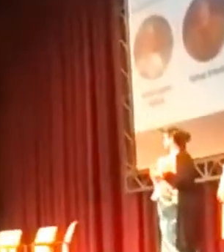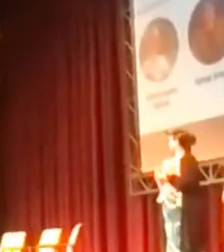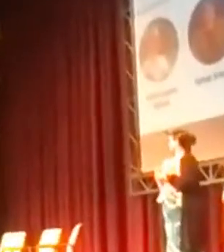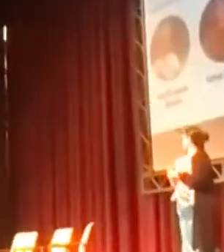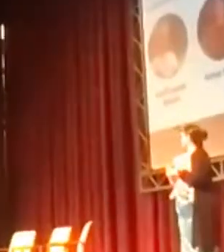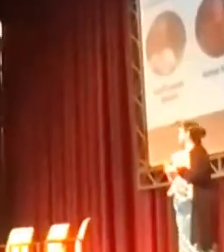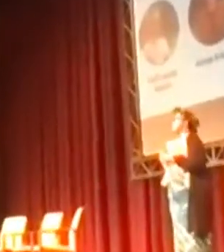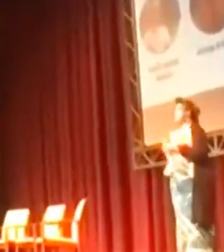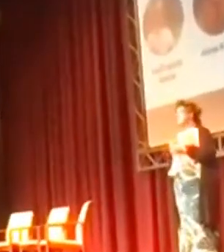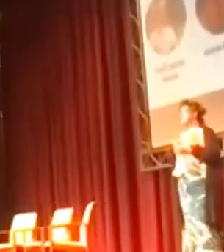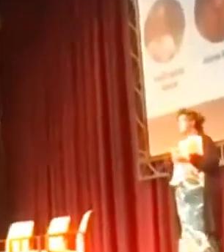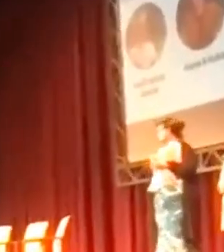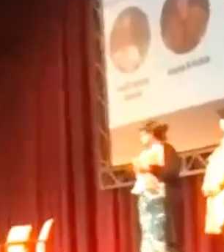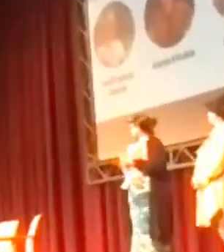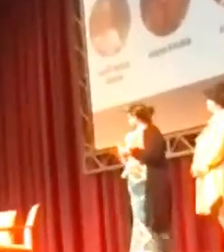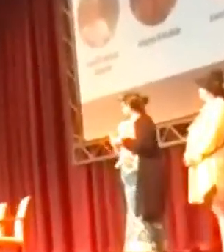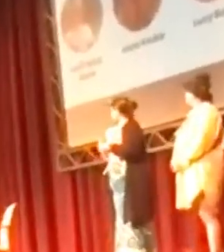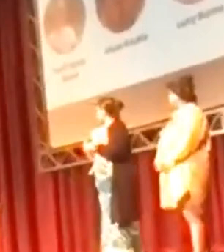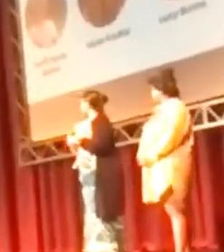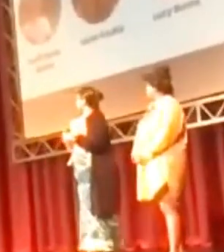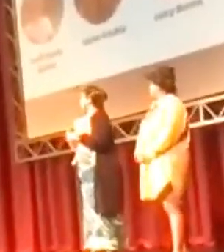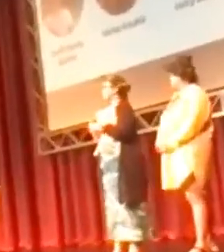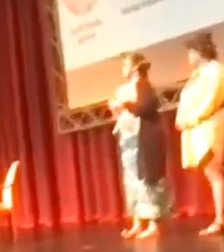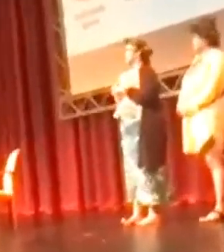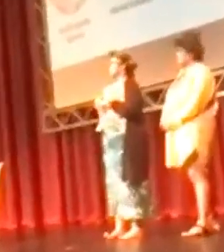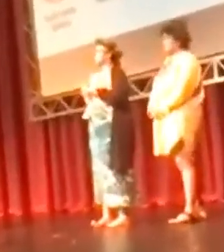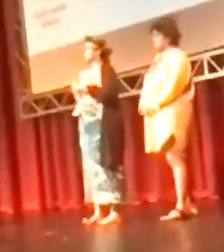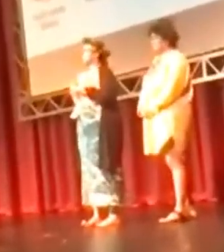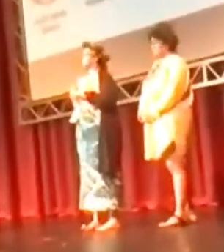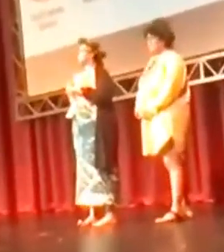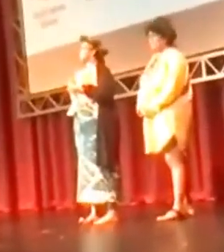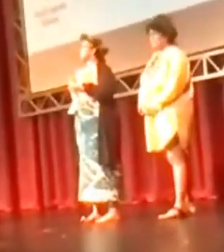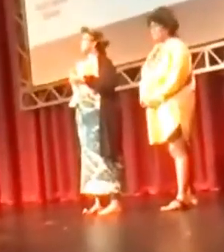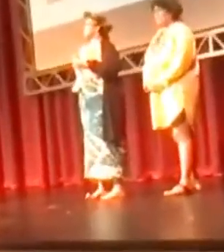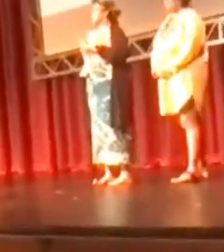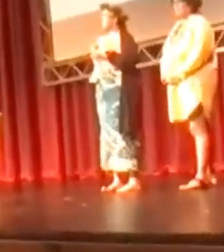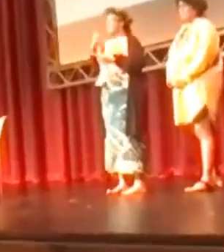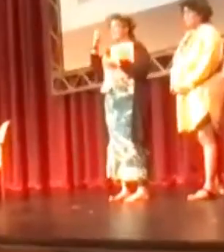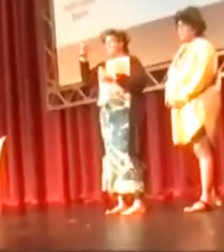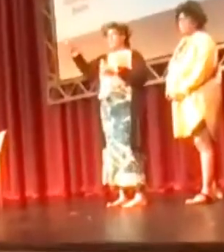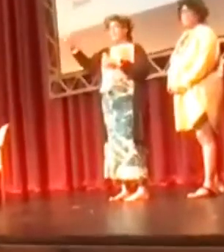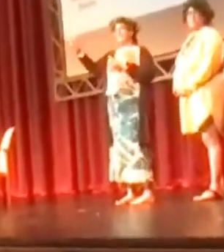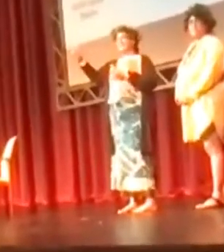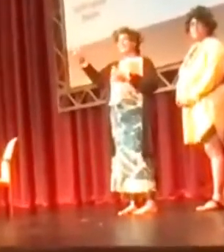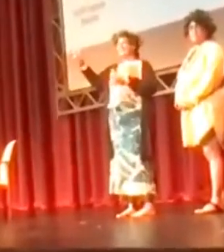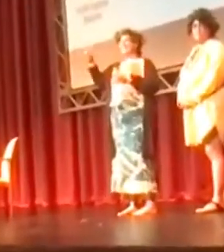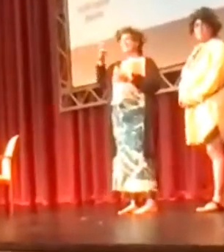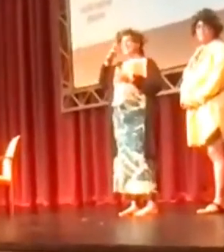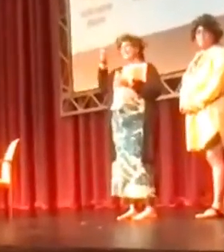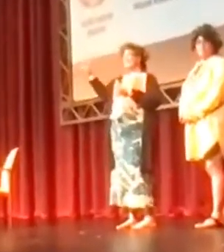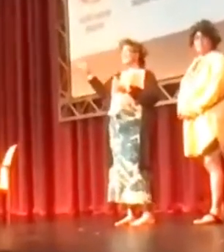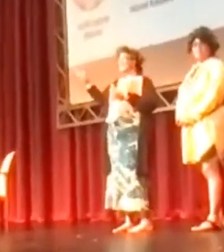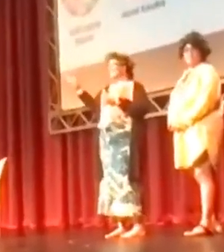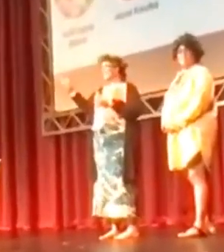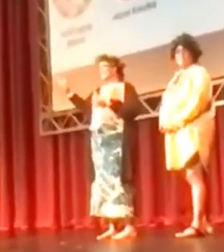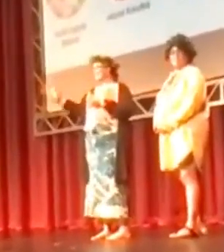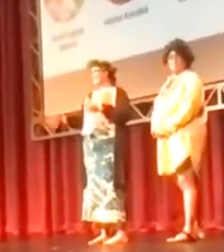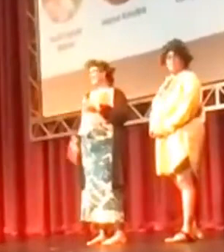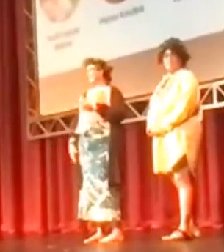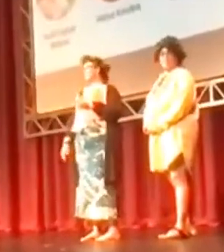well, and it's just an amazing experience to be with like-minded